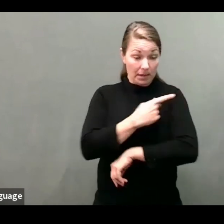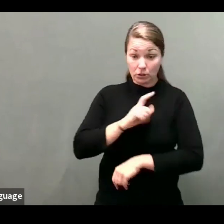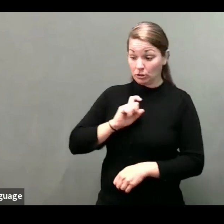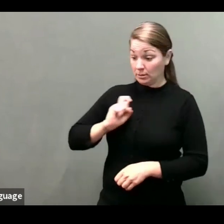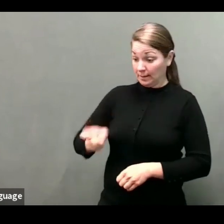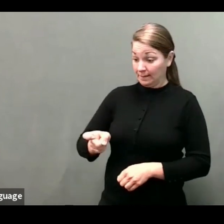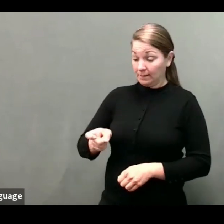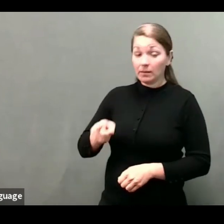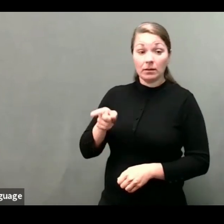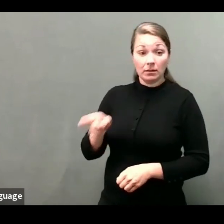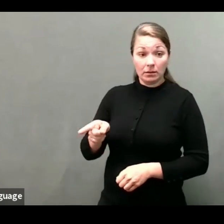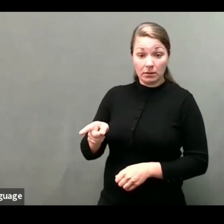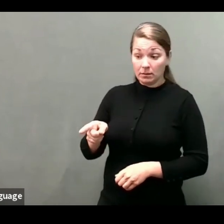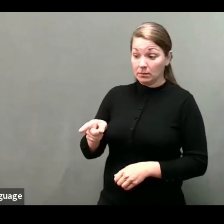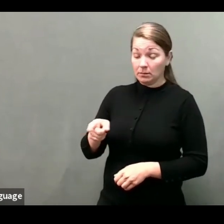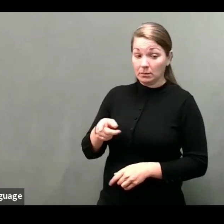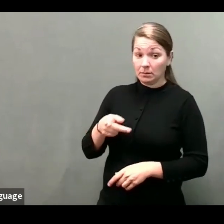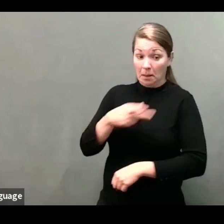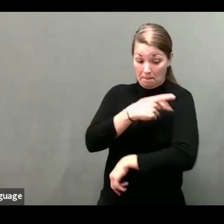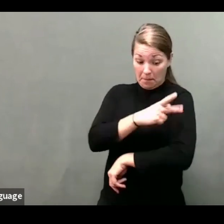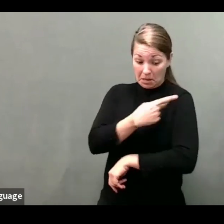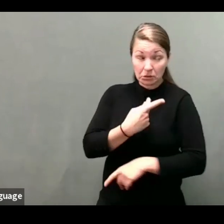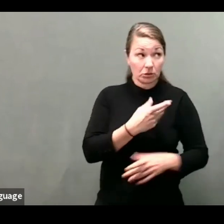to come forward and make a report,